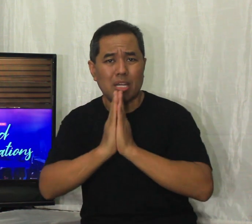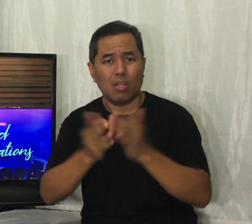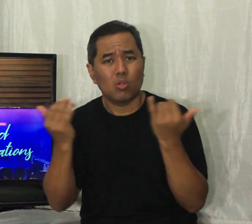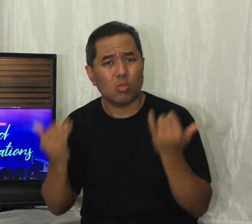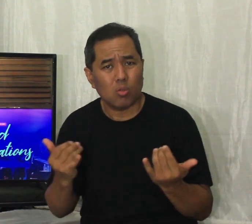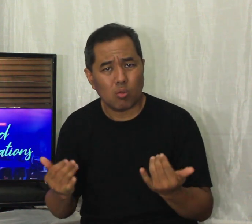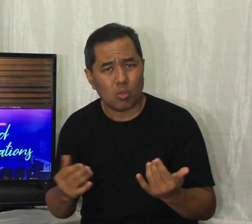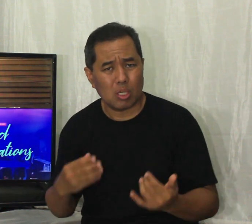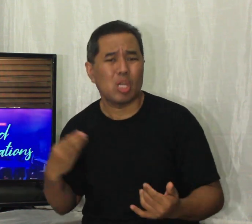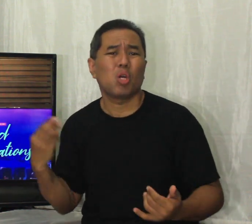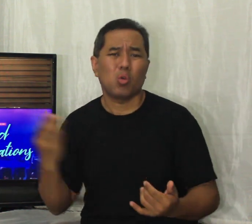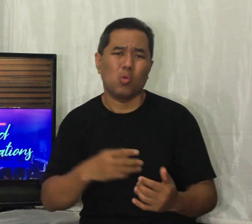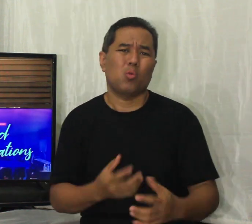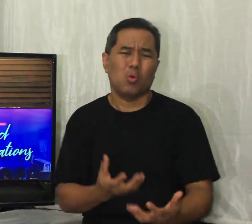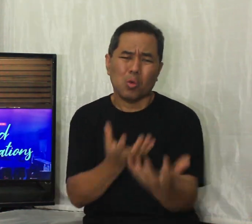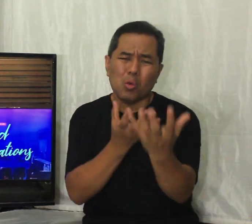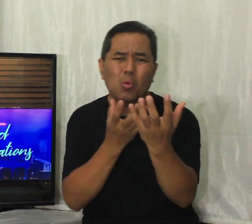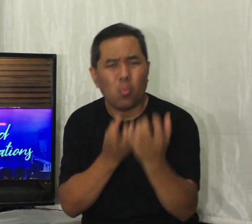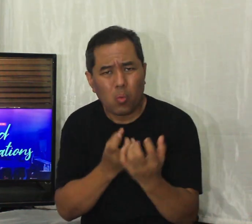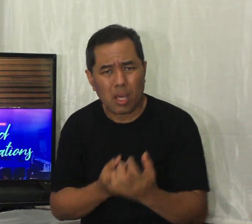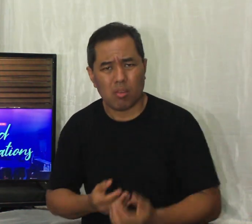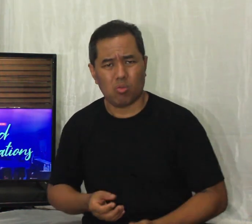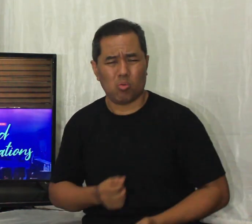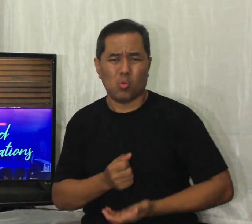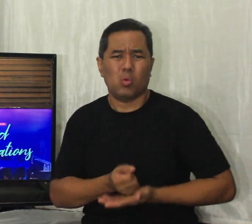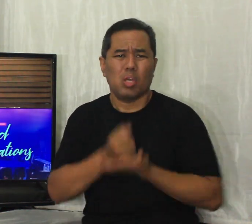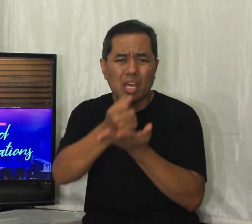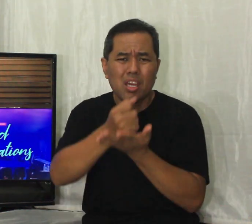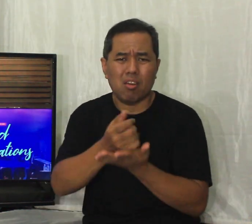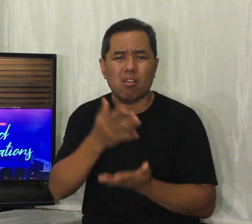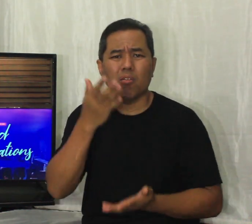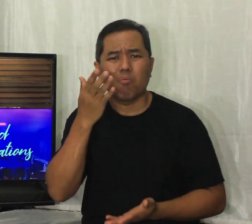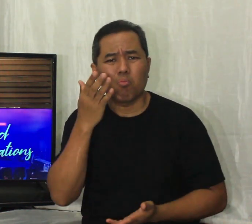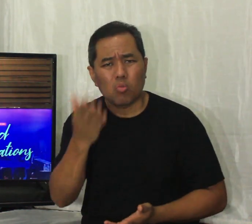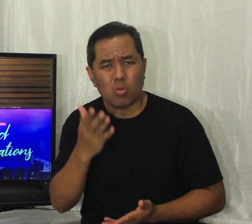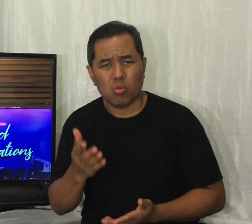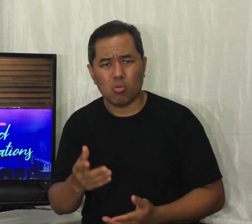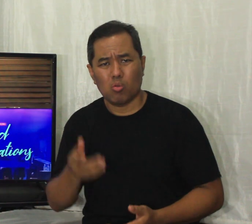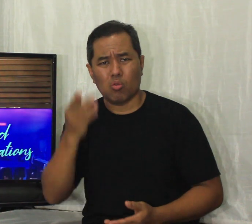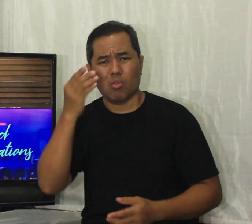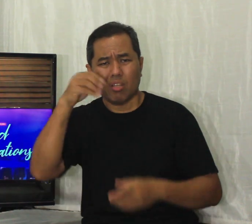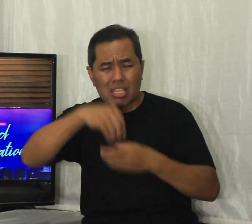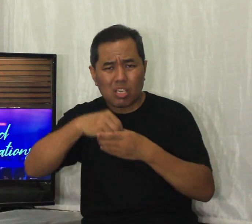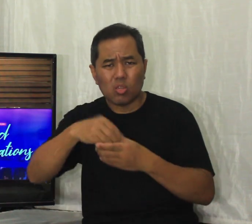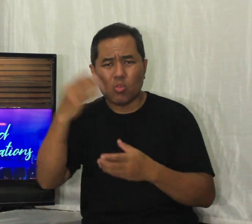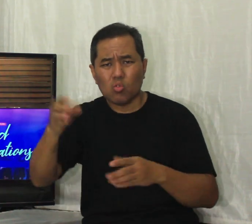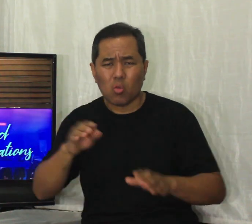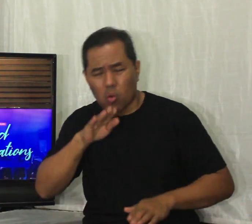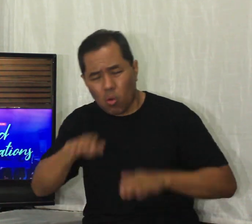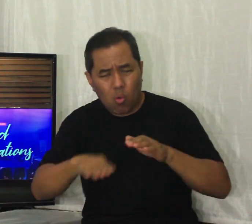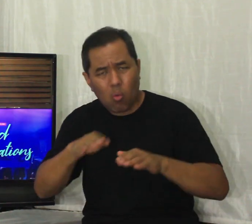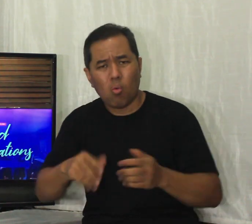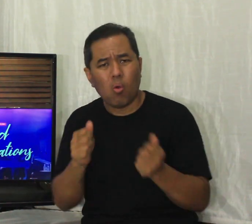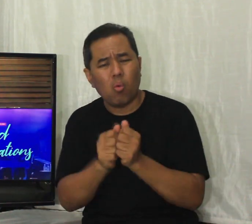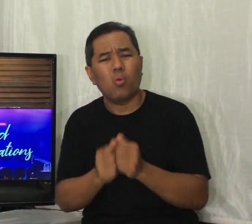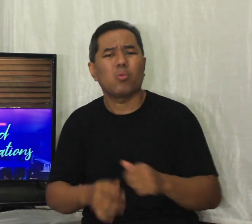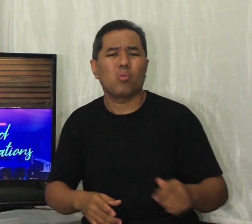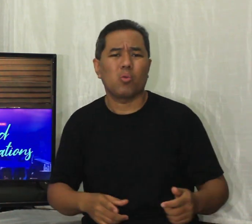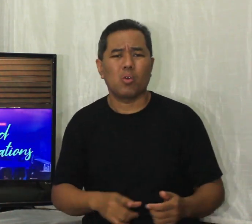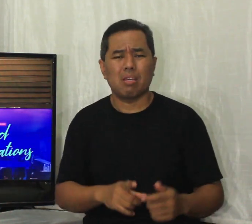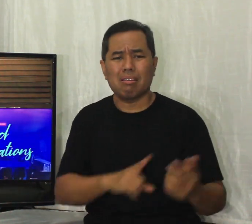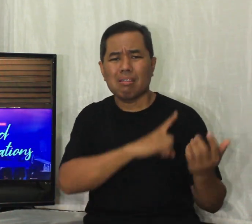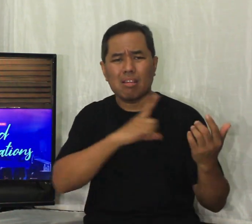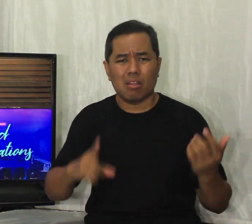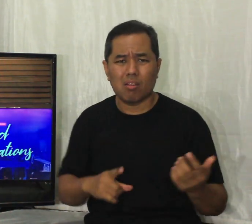to do is to help you grow in your walk with the Lord. Send us a message right here on this stream, or send us an email at